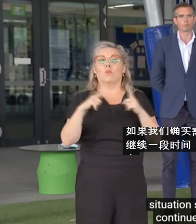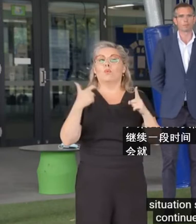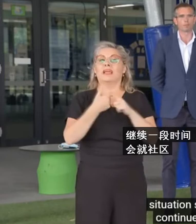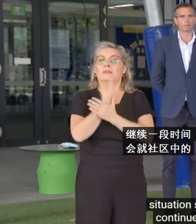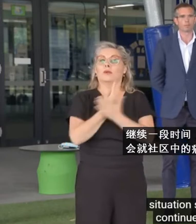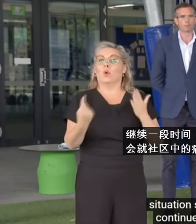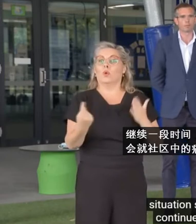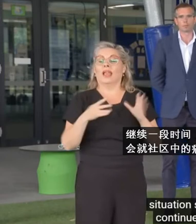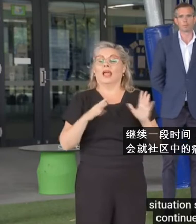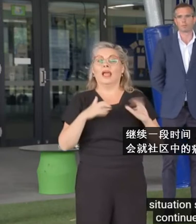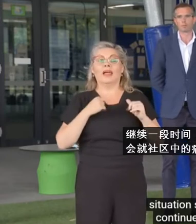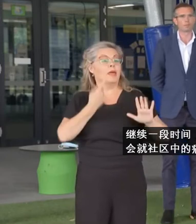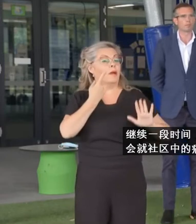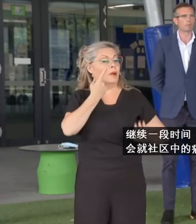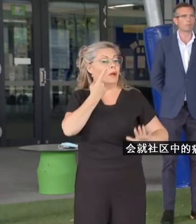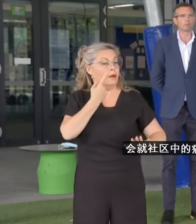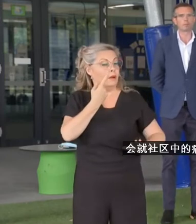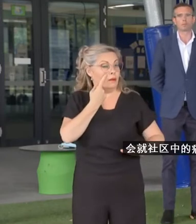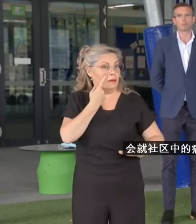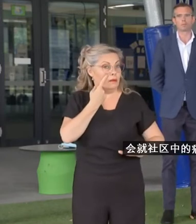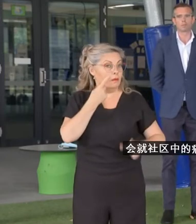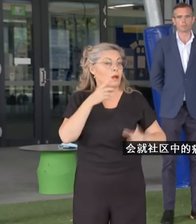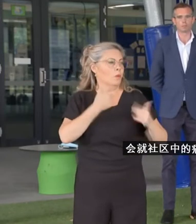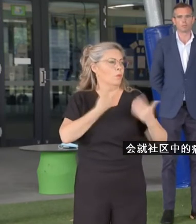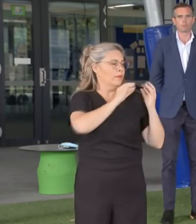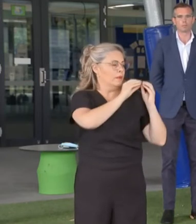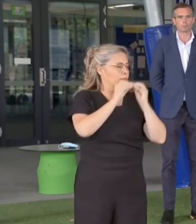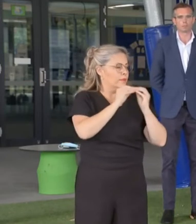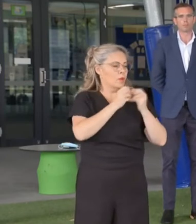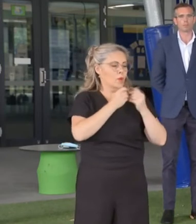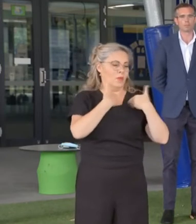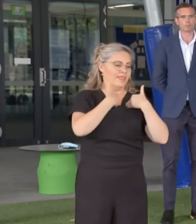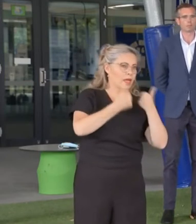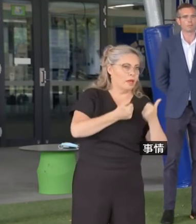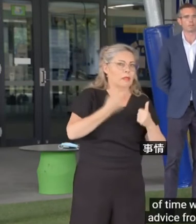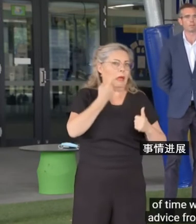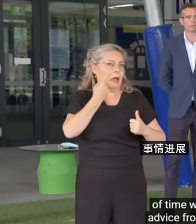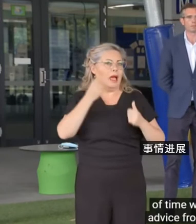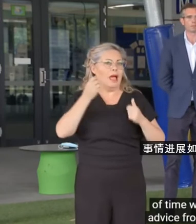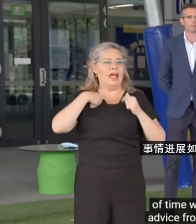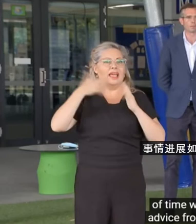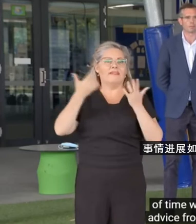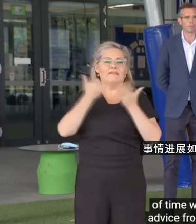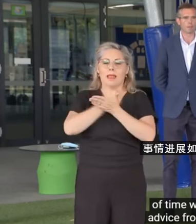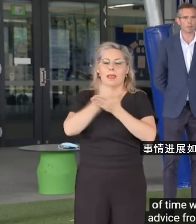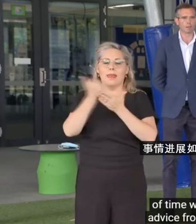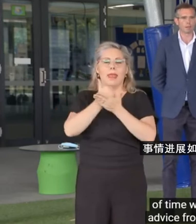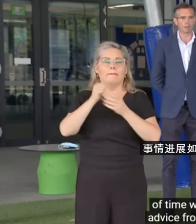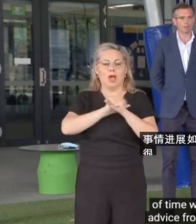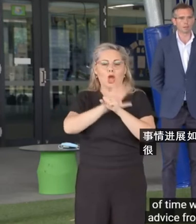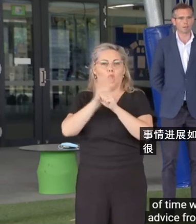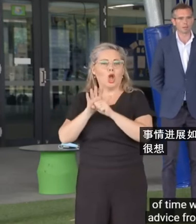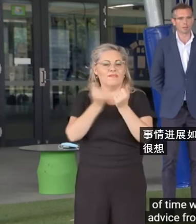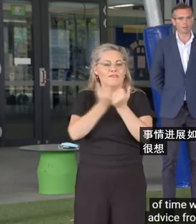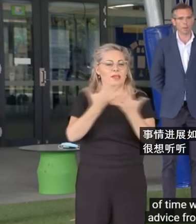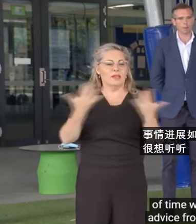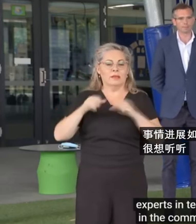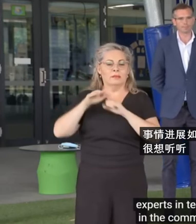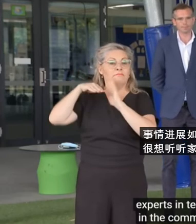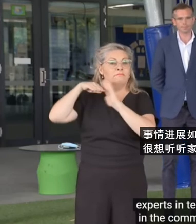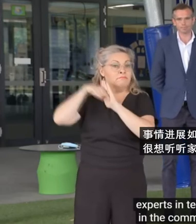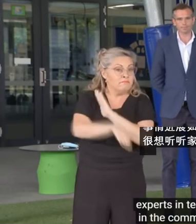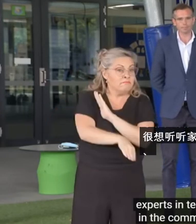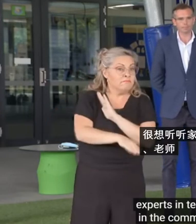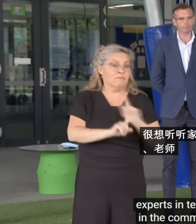we'll obviously seek advice from health and other experts in terms of case numbers in the community, how things are progressing. And I'm also really interested to